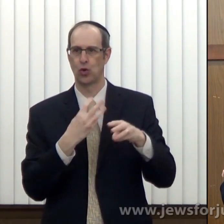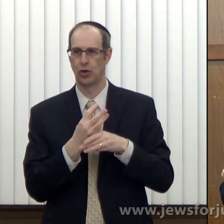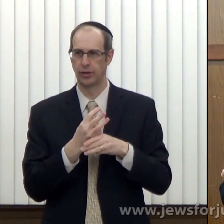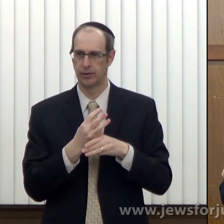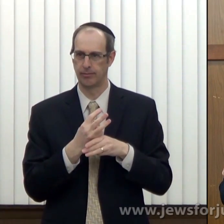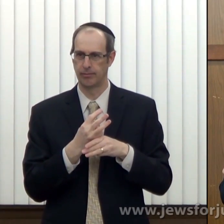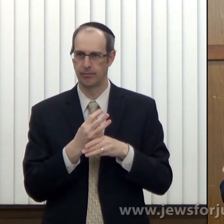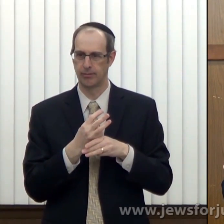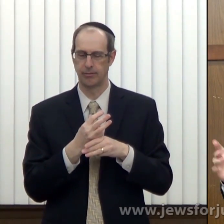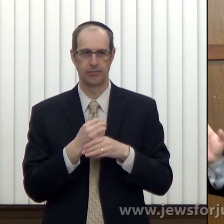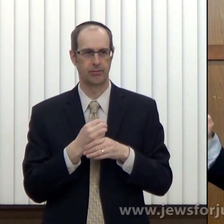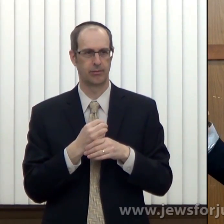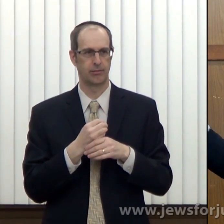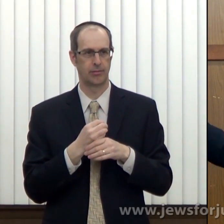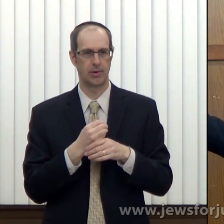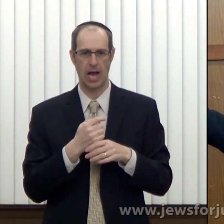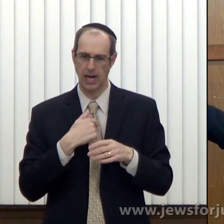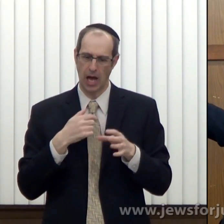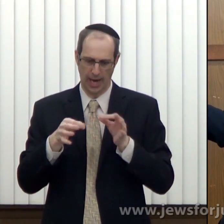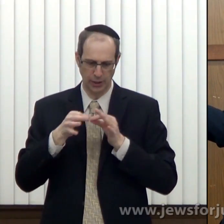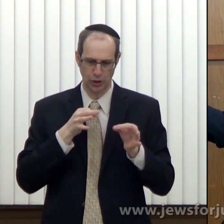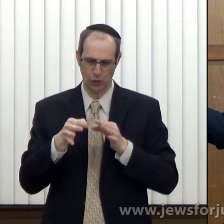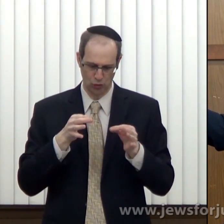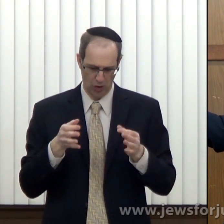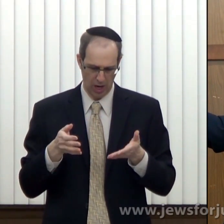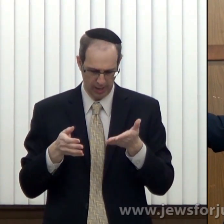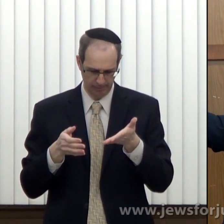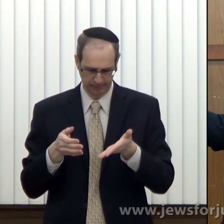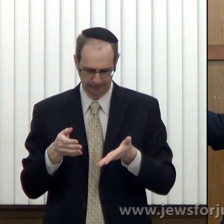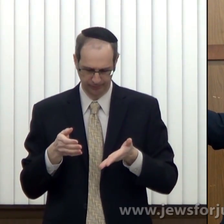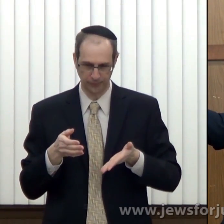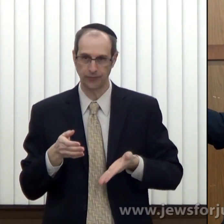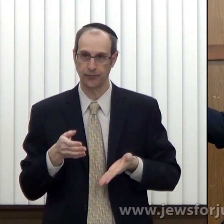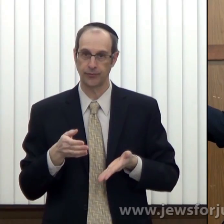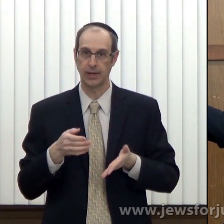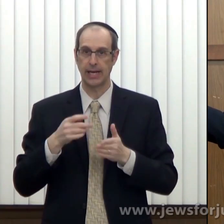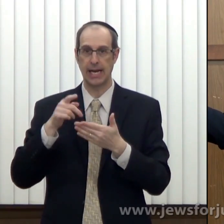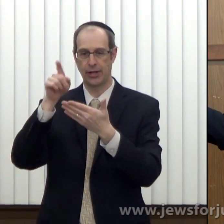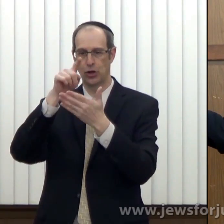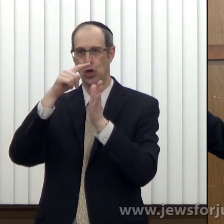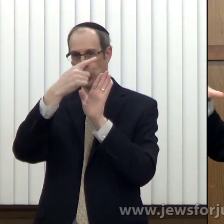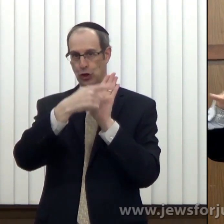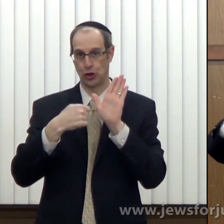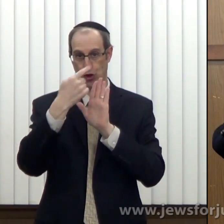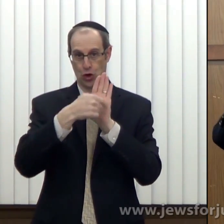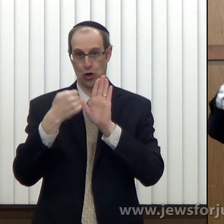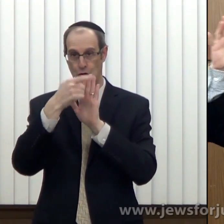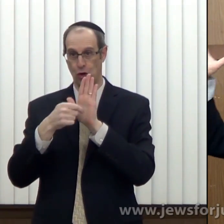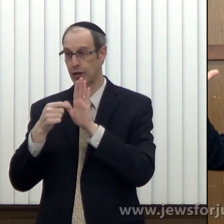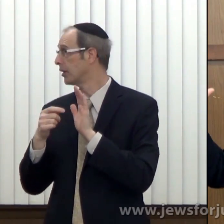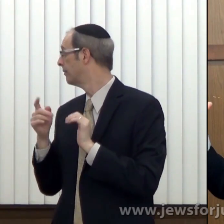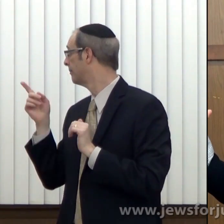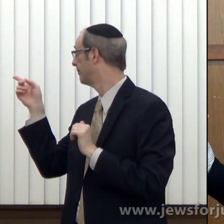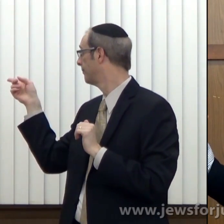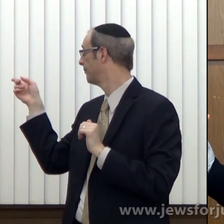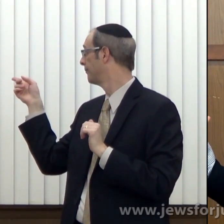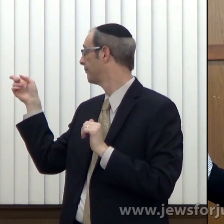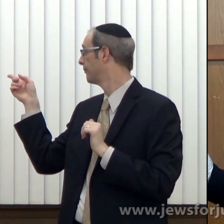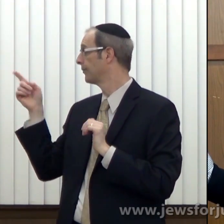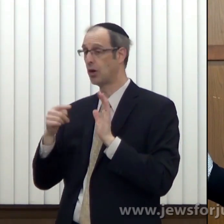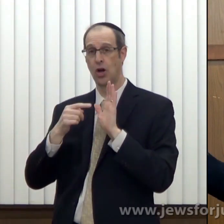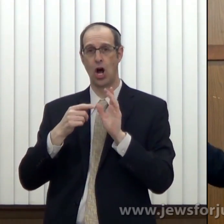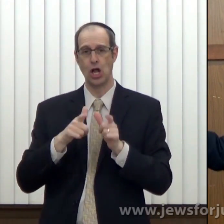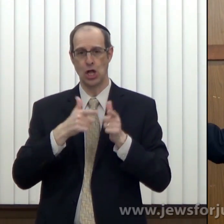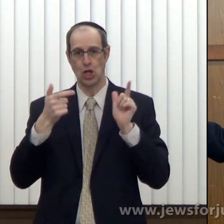world. And I describe that in the circles that you see there. The big circle I call